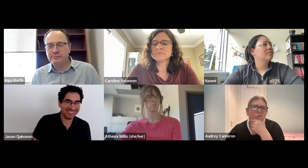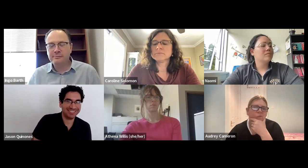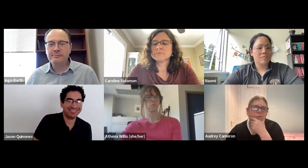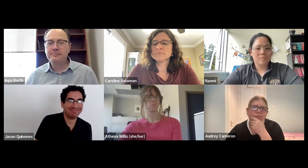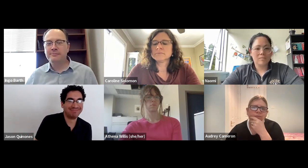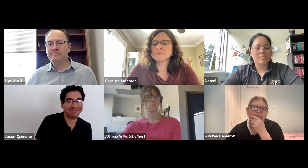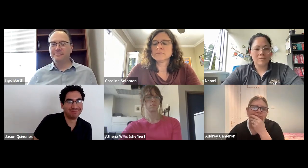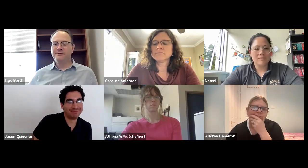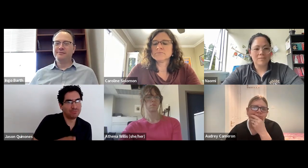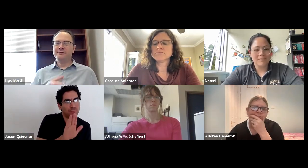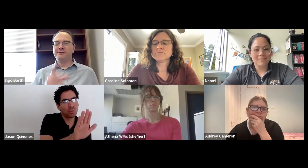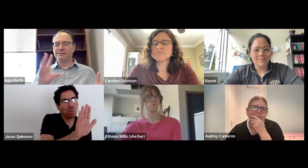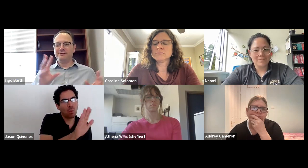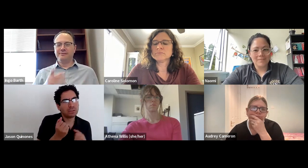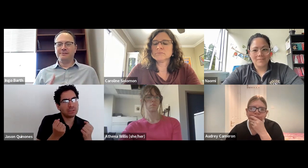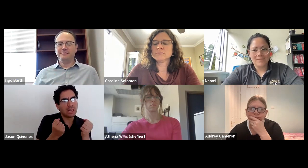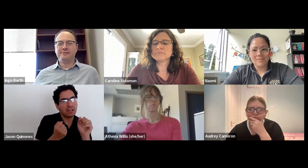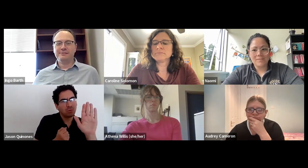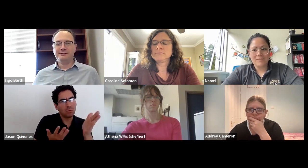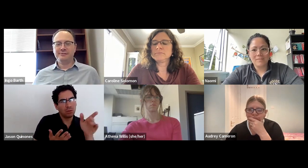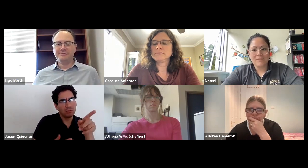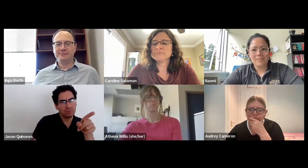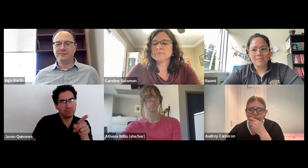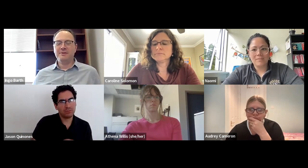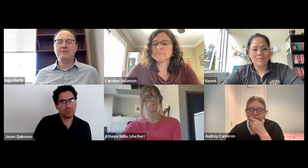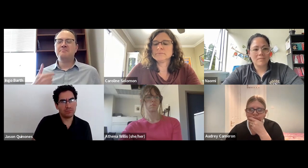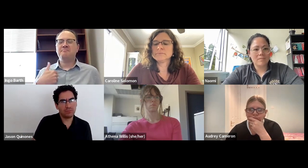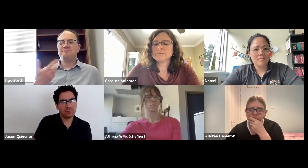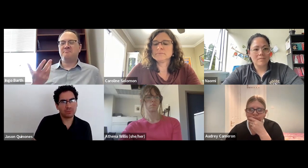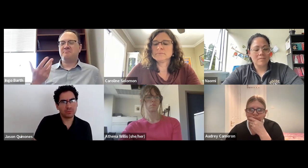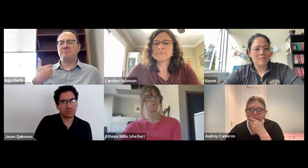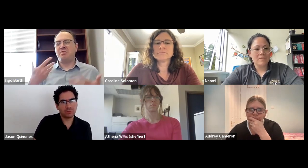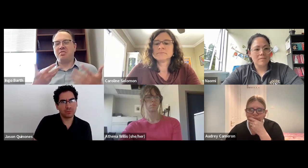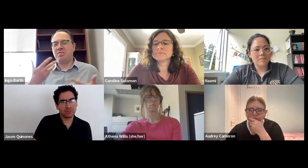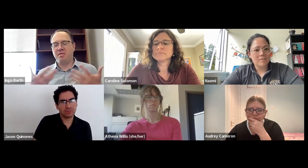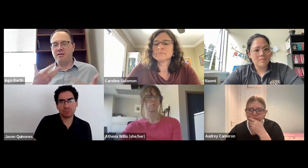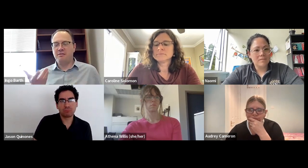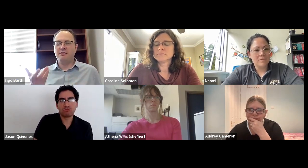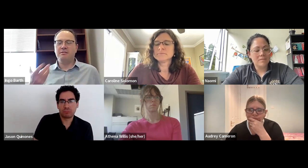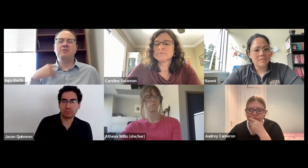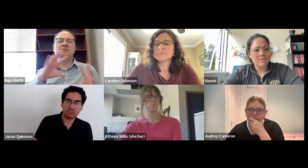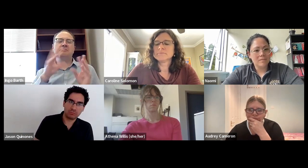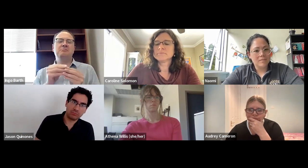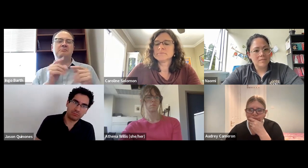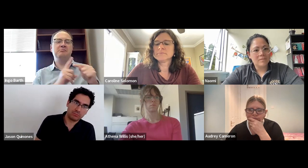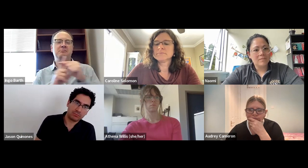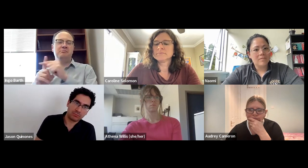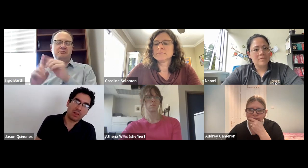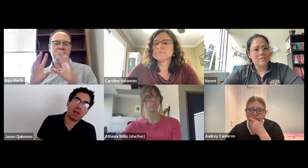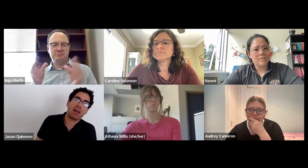right. So a series is more so representative as like a total as opposed to a sequence, which is represented almost in an orderly fashion. And what would be